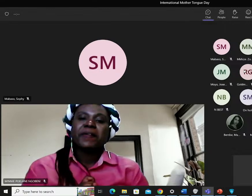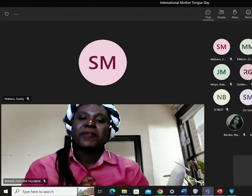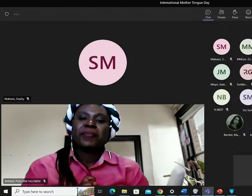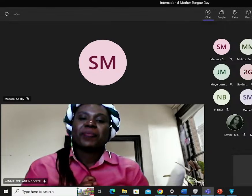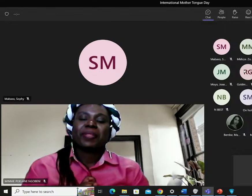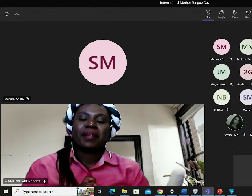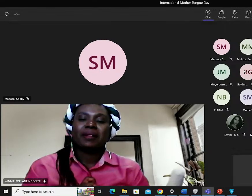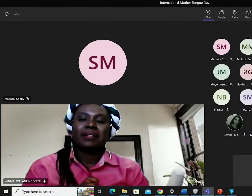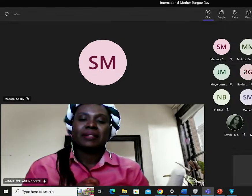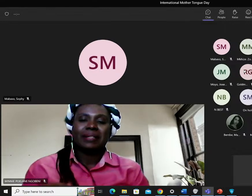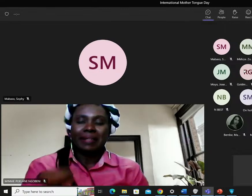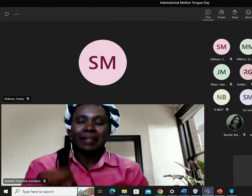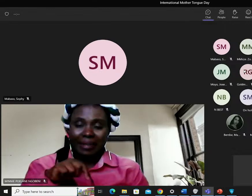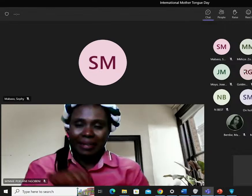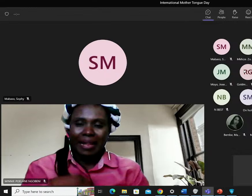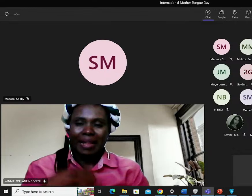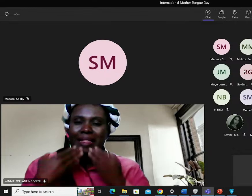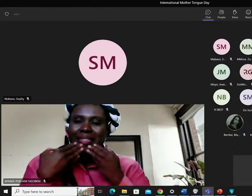Inganati siyabulela.